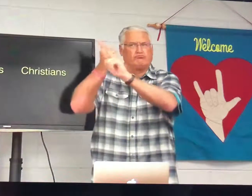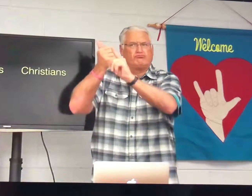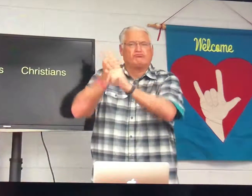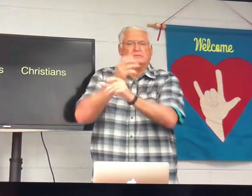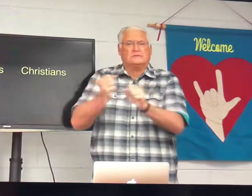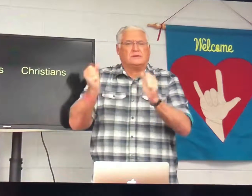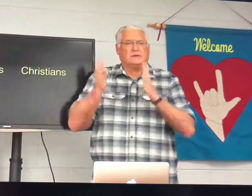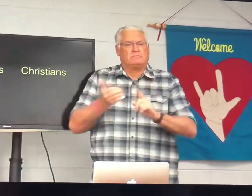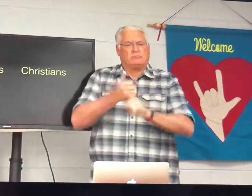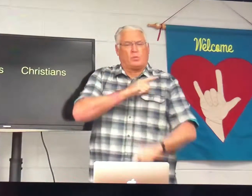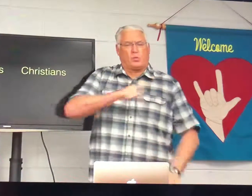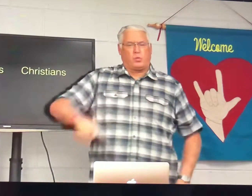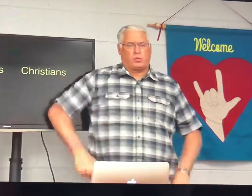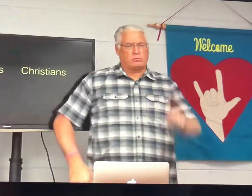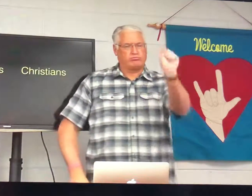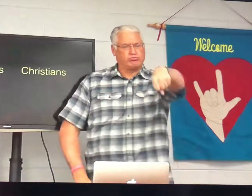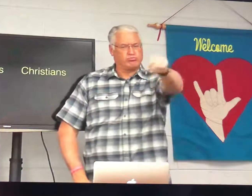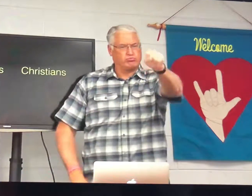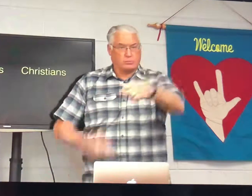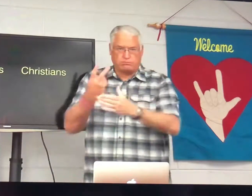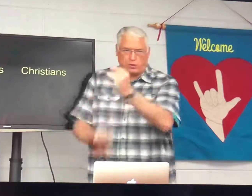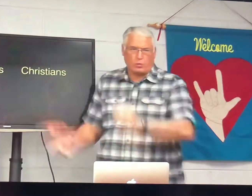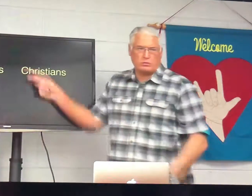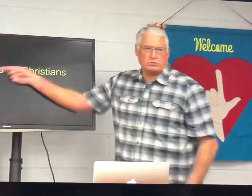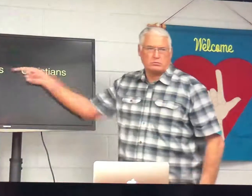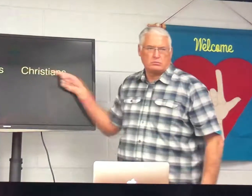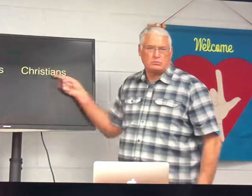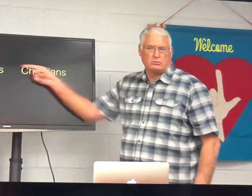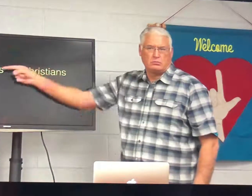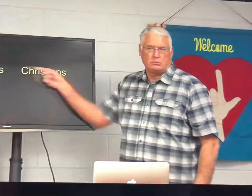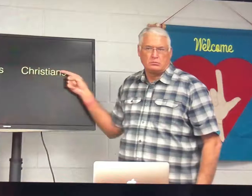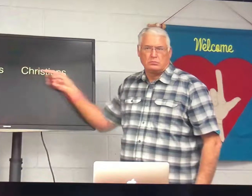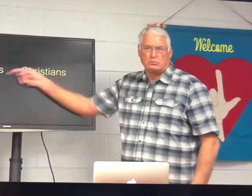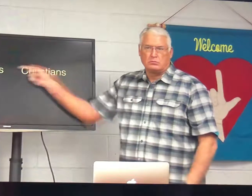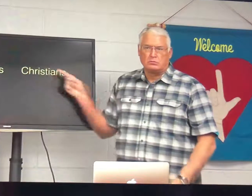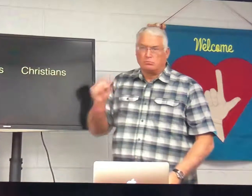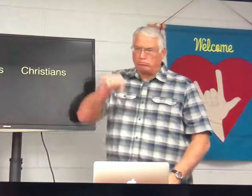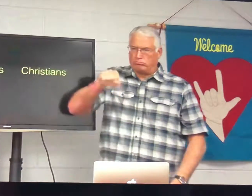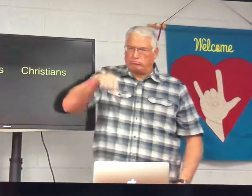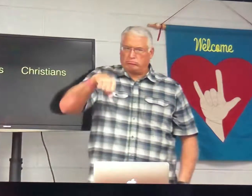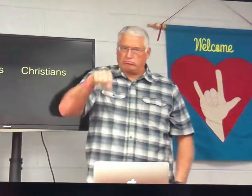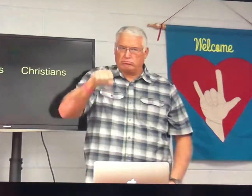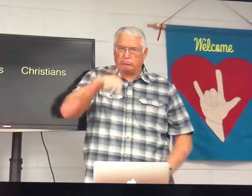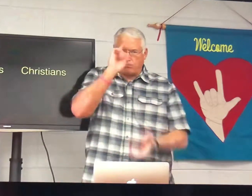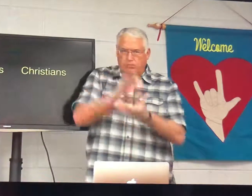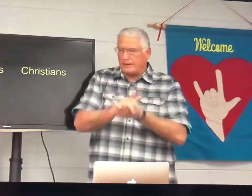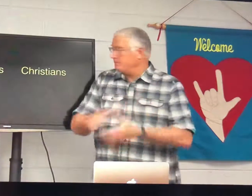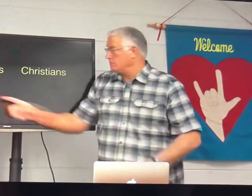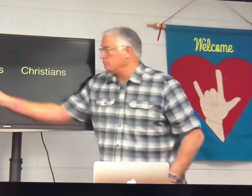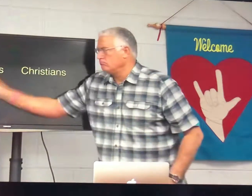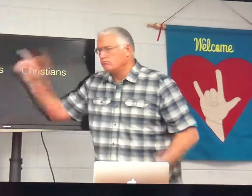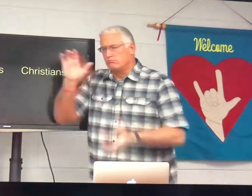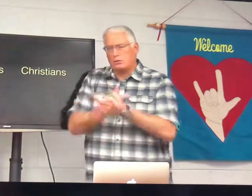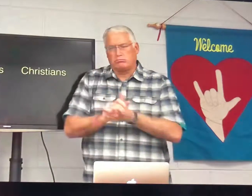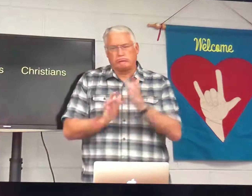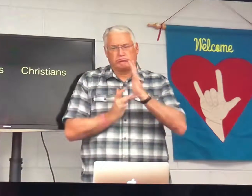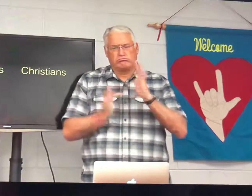0-1 to Tim. Tying run at the plate. That first one right there.